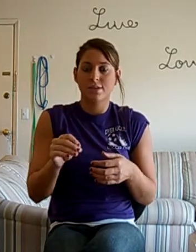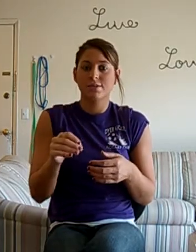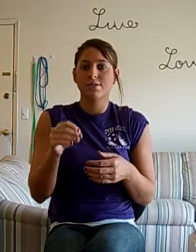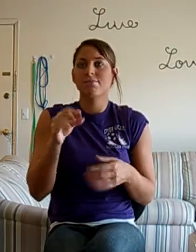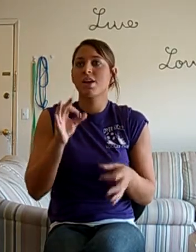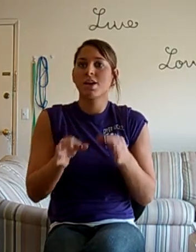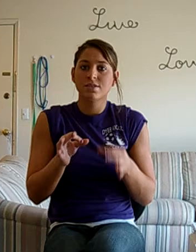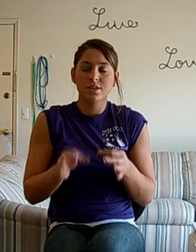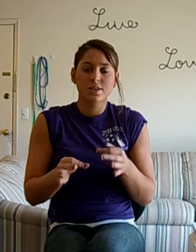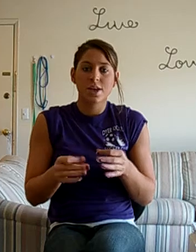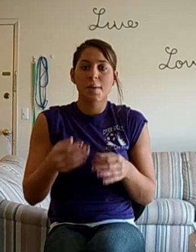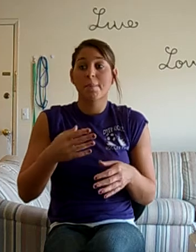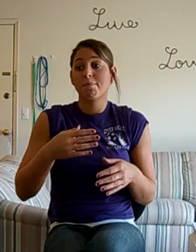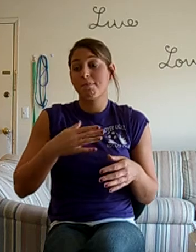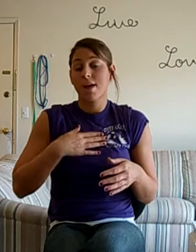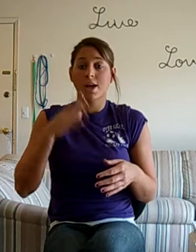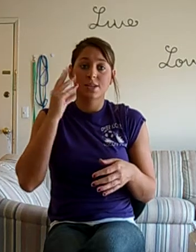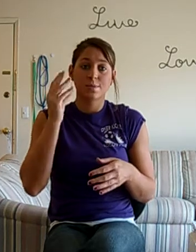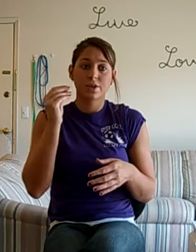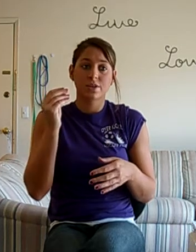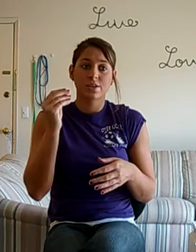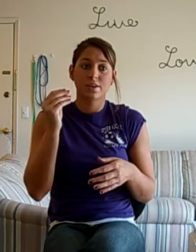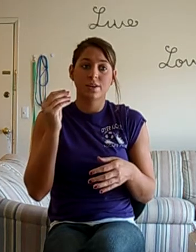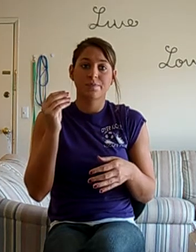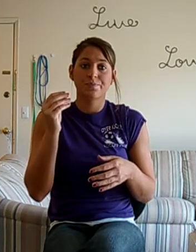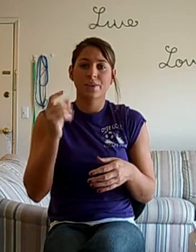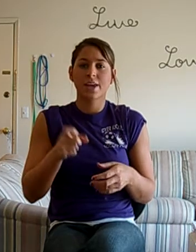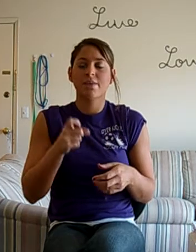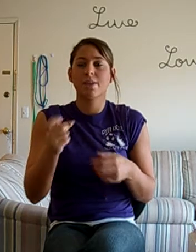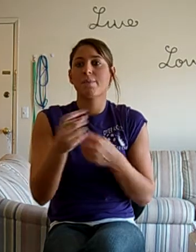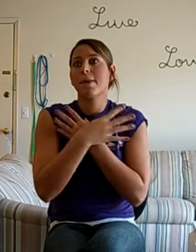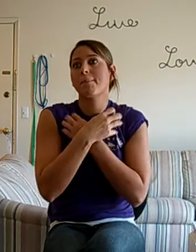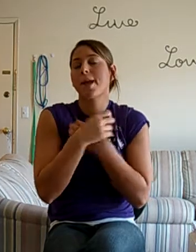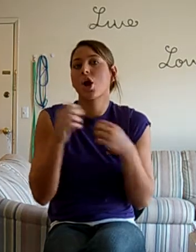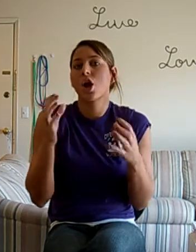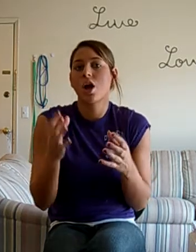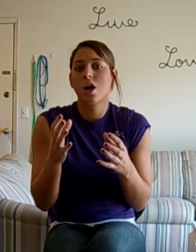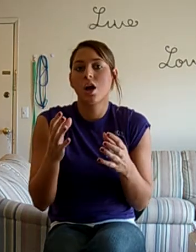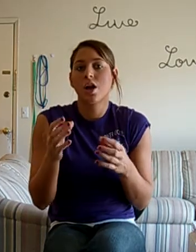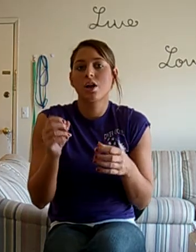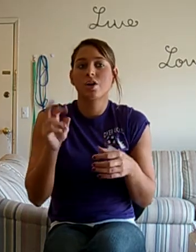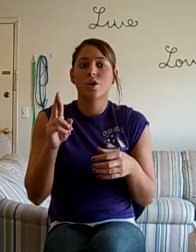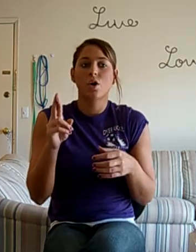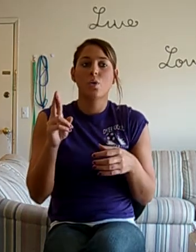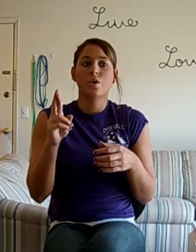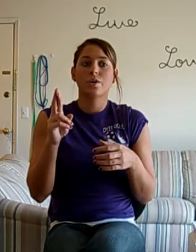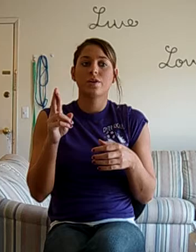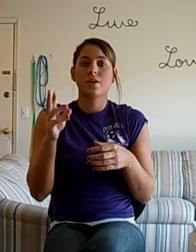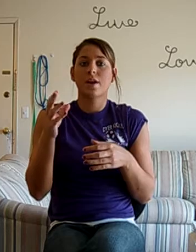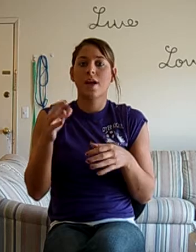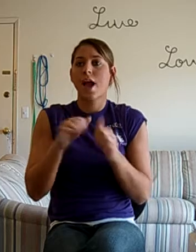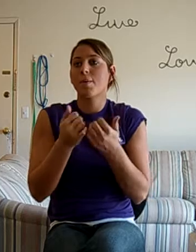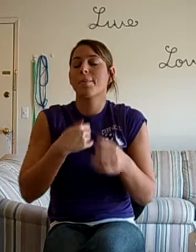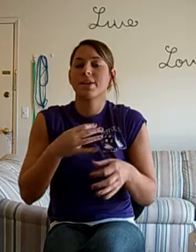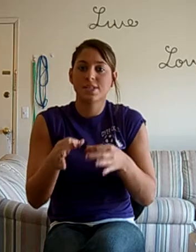in my experience, simply, giving them that bear hug or, getting on them like I'm explaining to do here doesn't